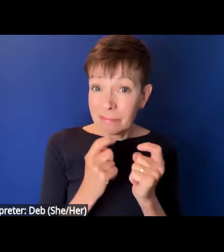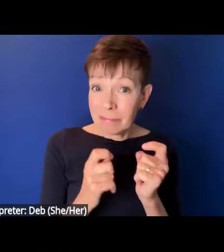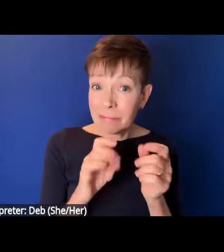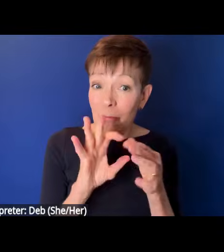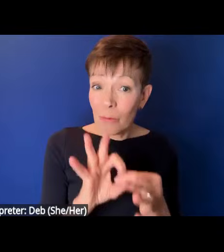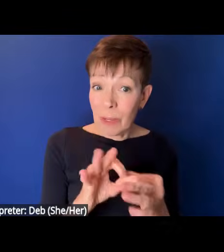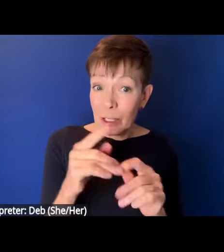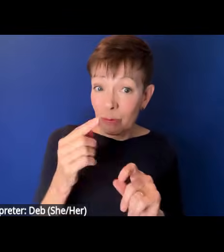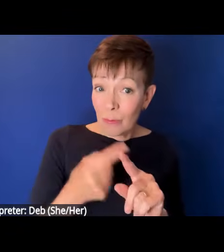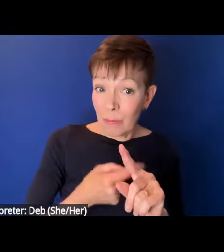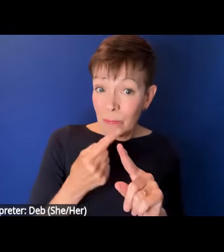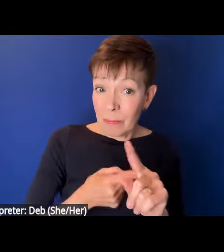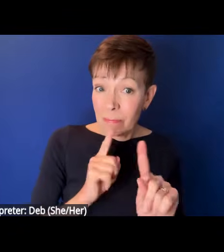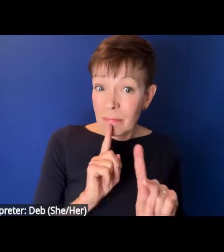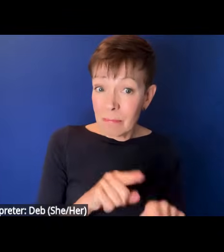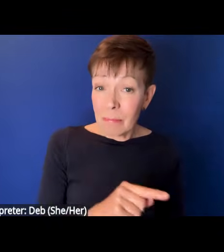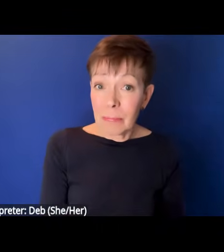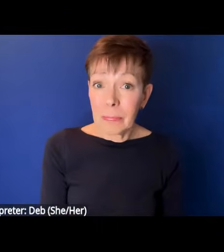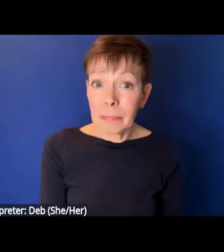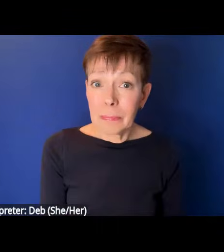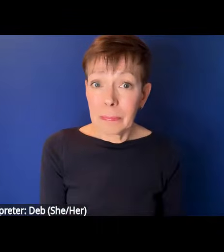monthly report.